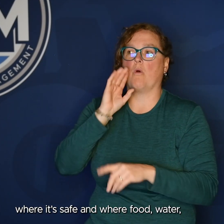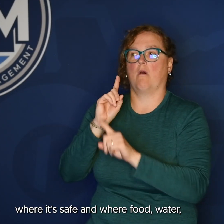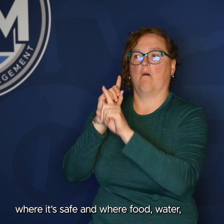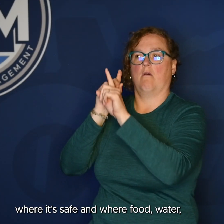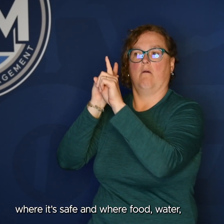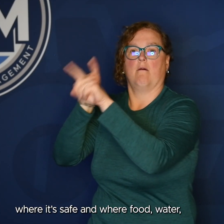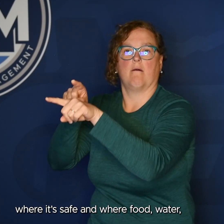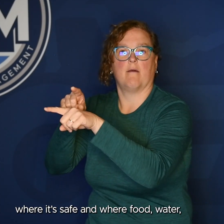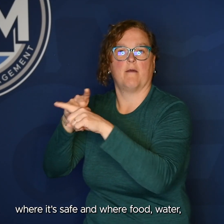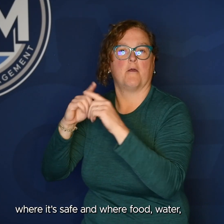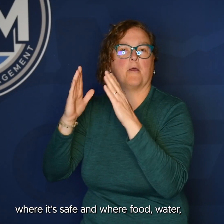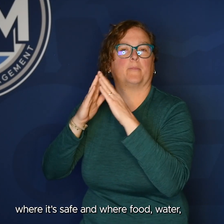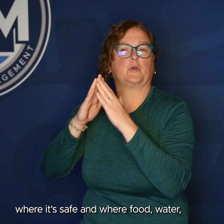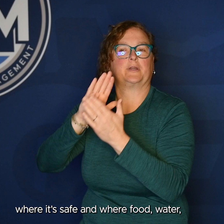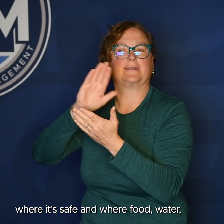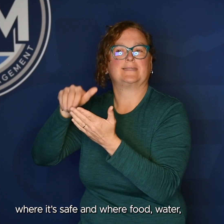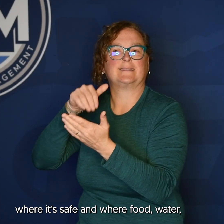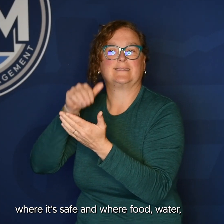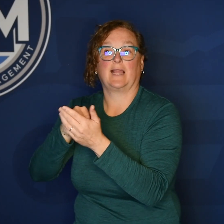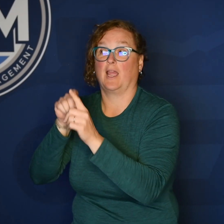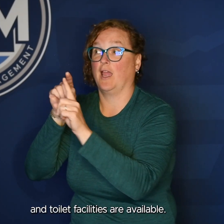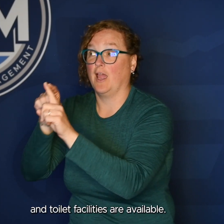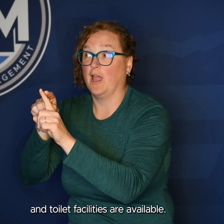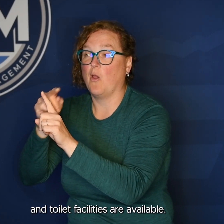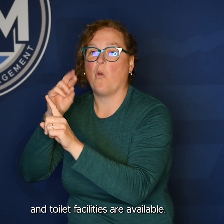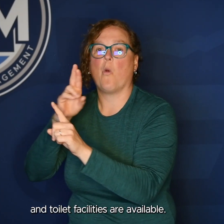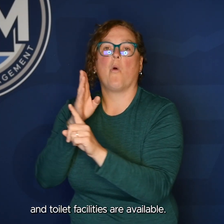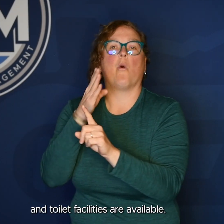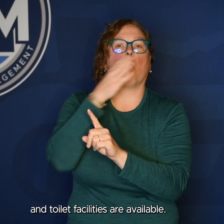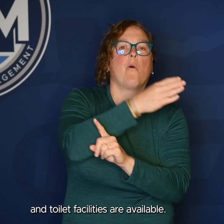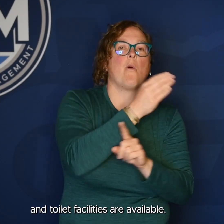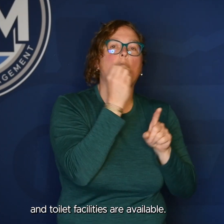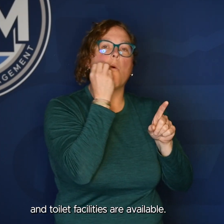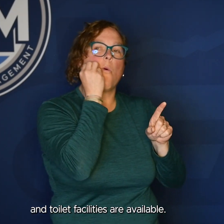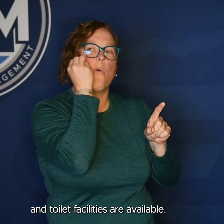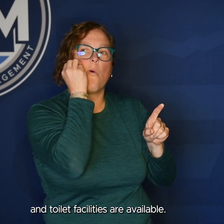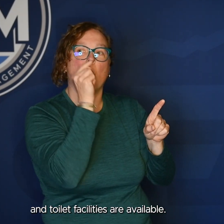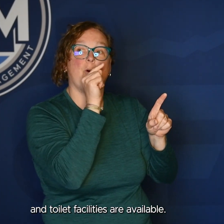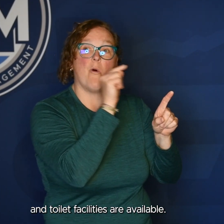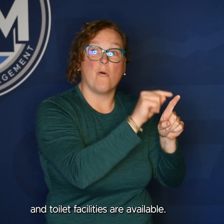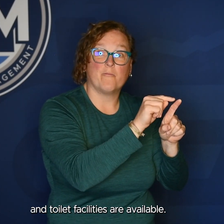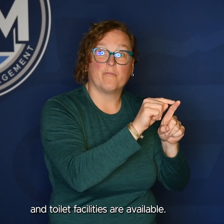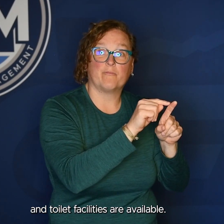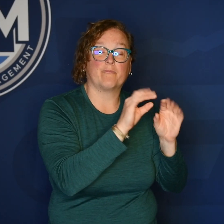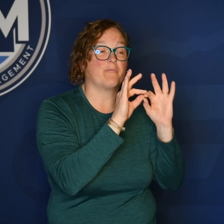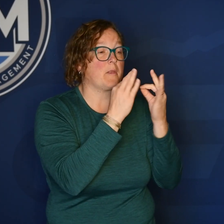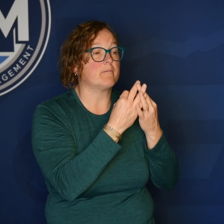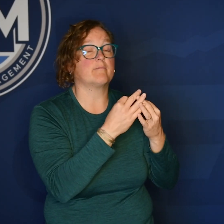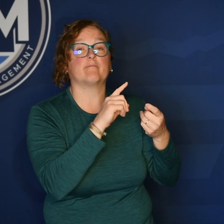safe and where food, water, and toilet facilities are available.